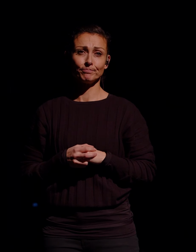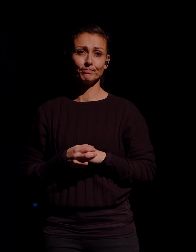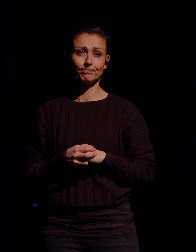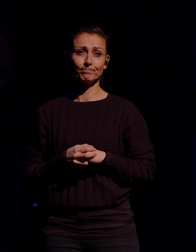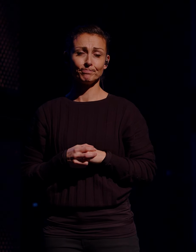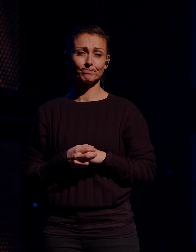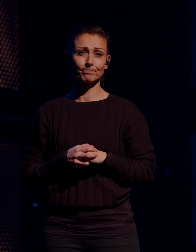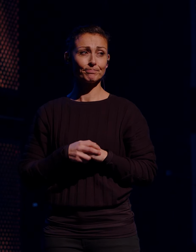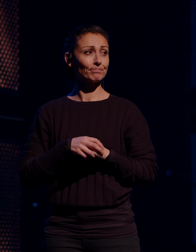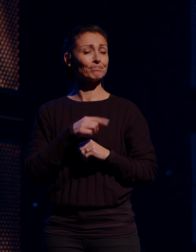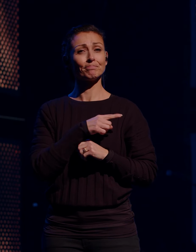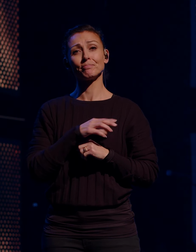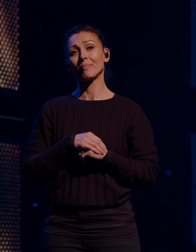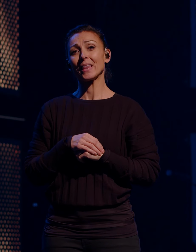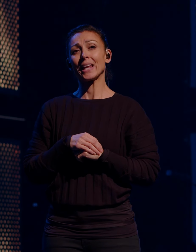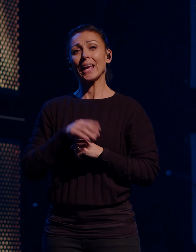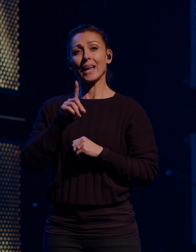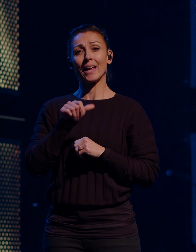Amen. Amen, amen, amen.